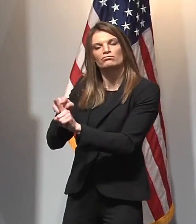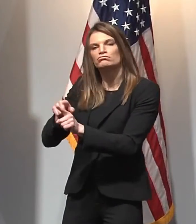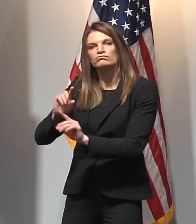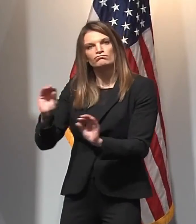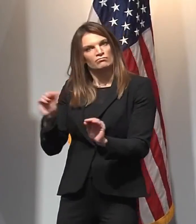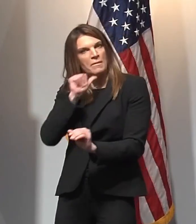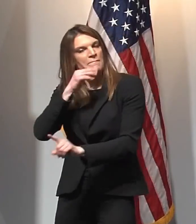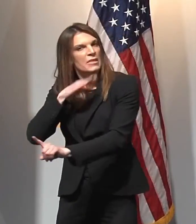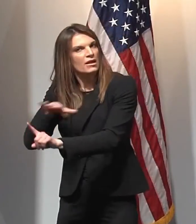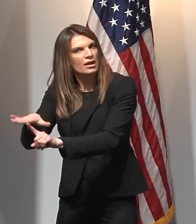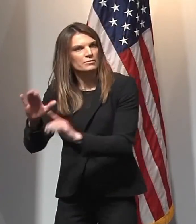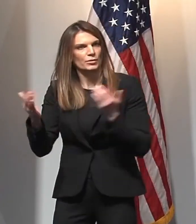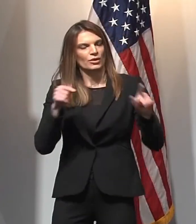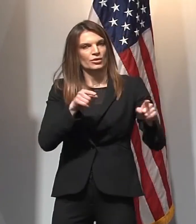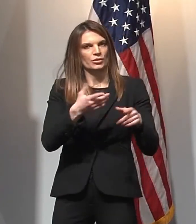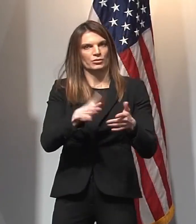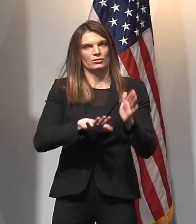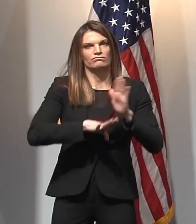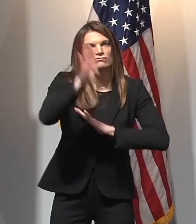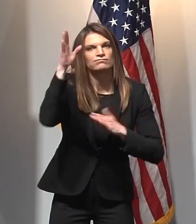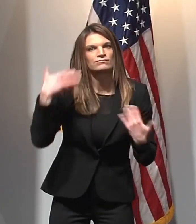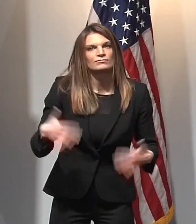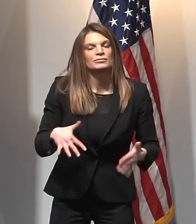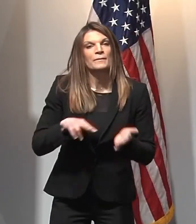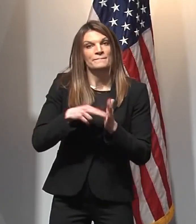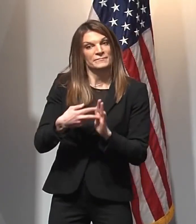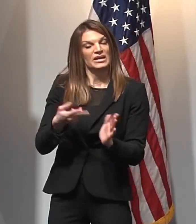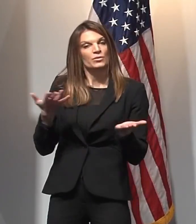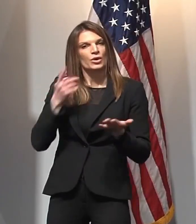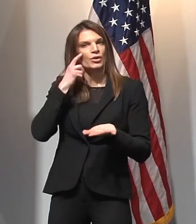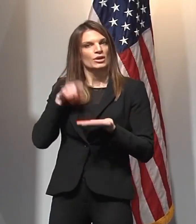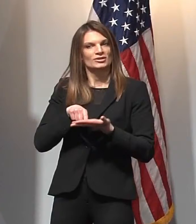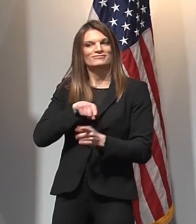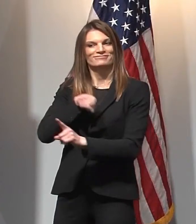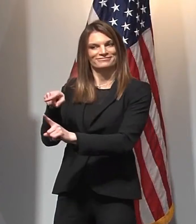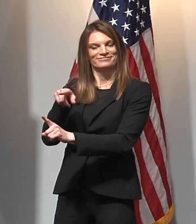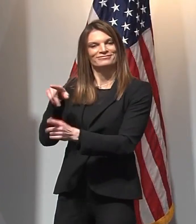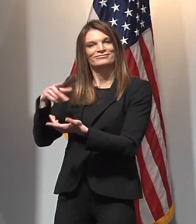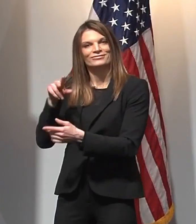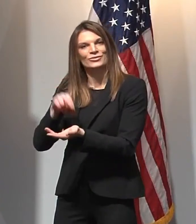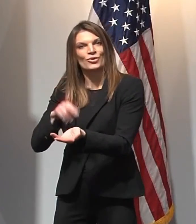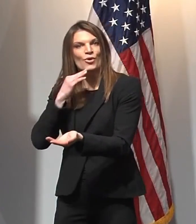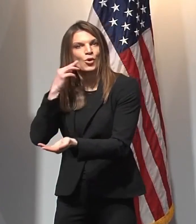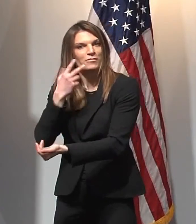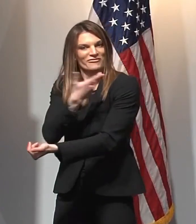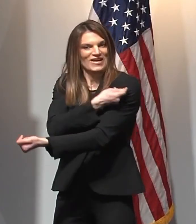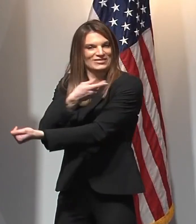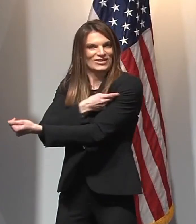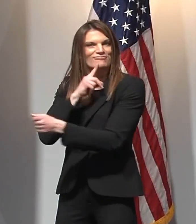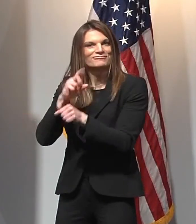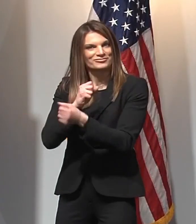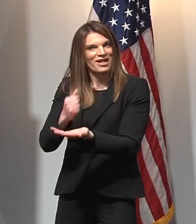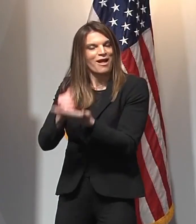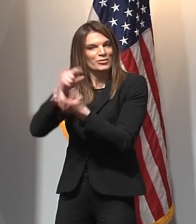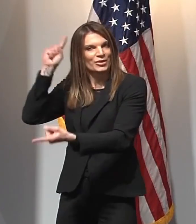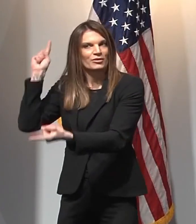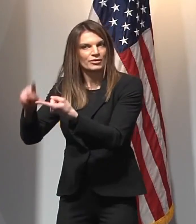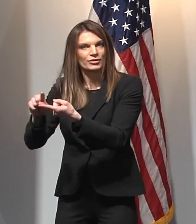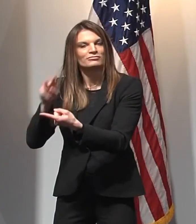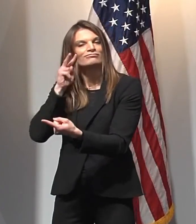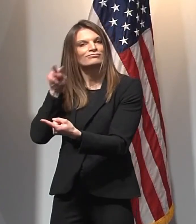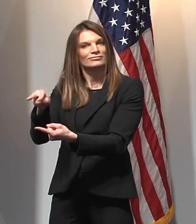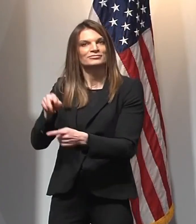with vaccinating our staff and our residents in long-term care facilities. But it also speaks to the risk we see with some